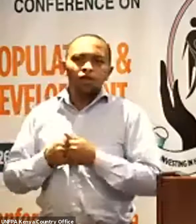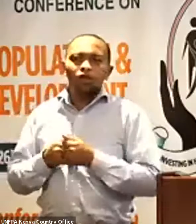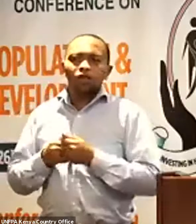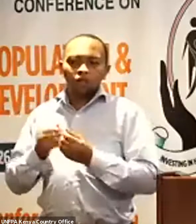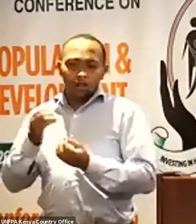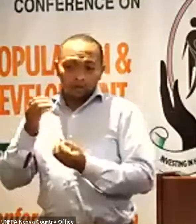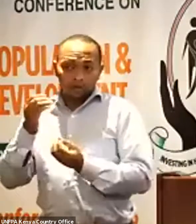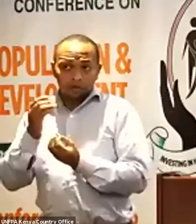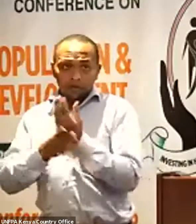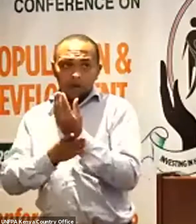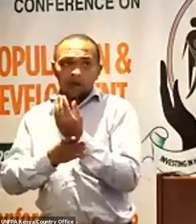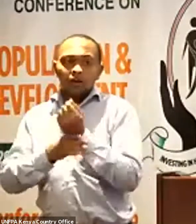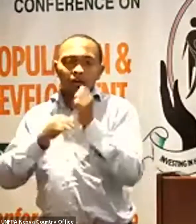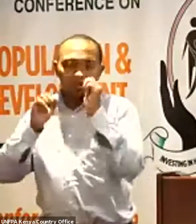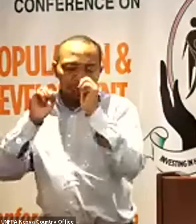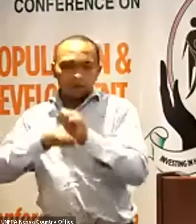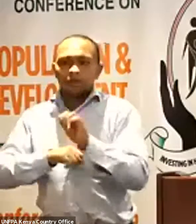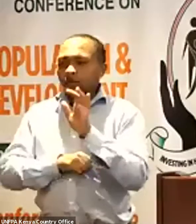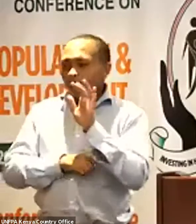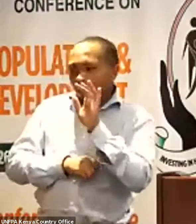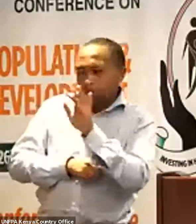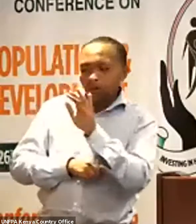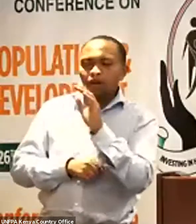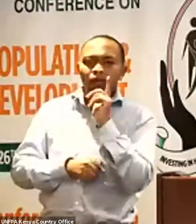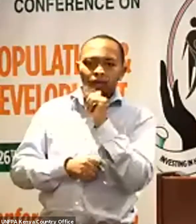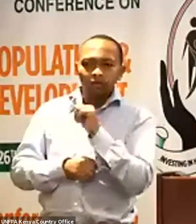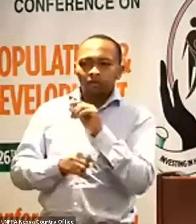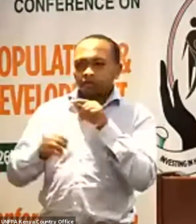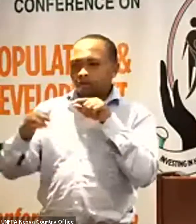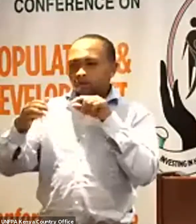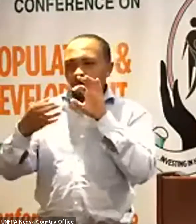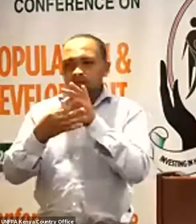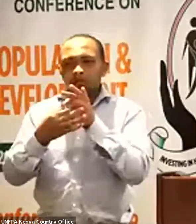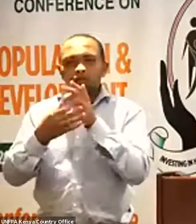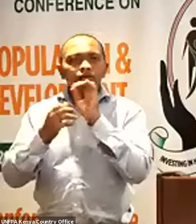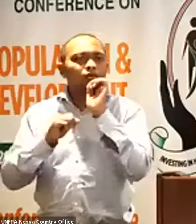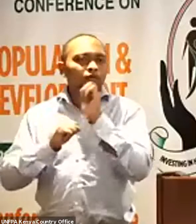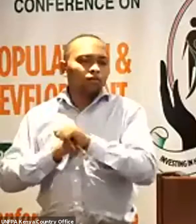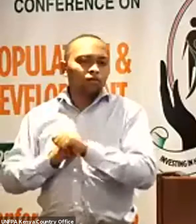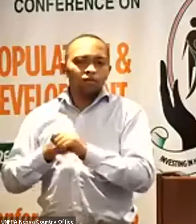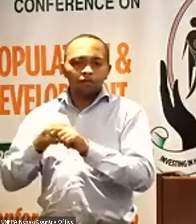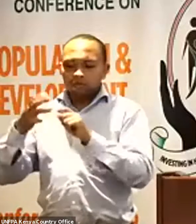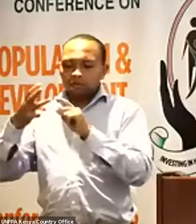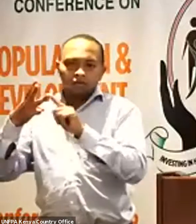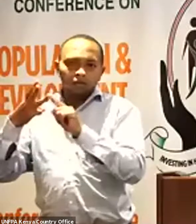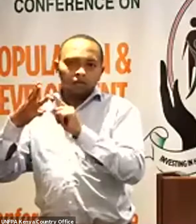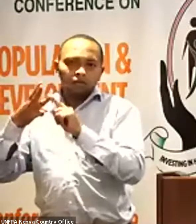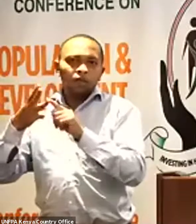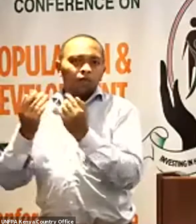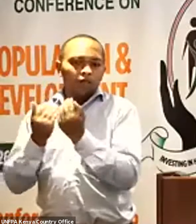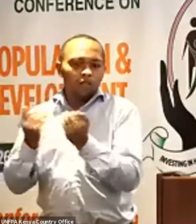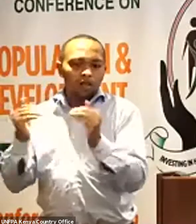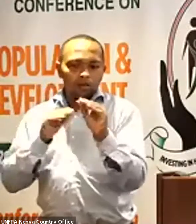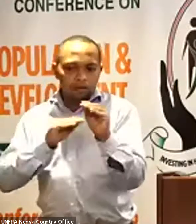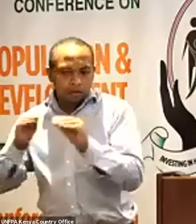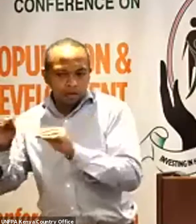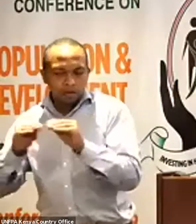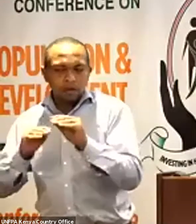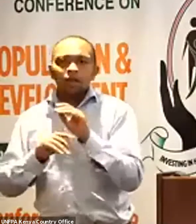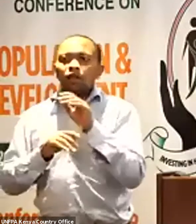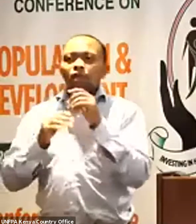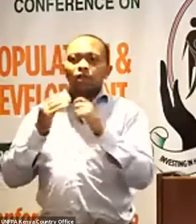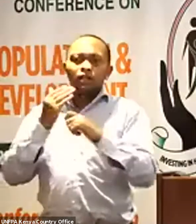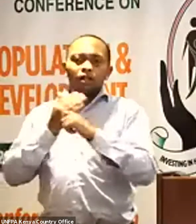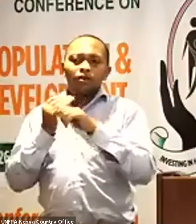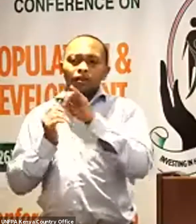appear, and then you will also click that in and you'll go there. The other theme is going to be child mobility and mortality, Dr. James Nika.